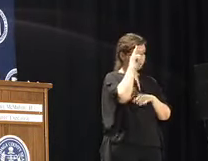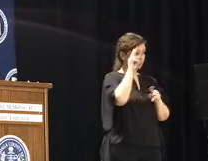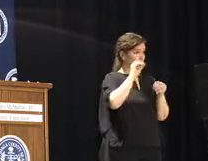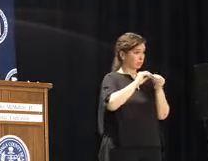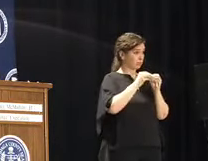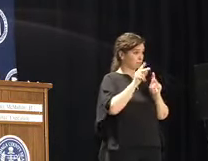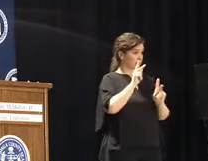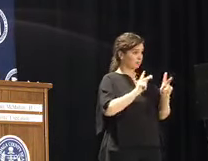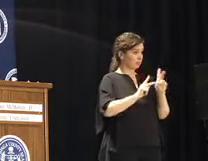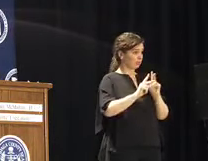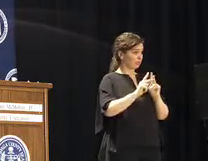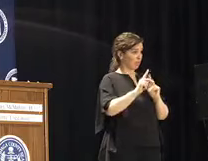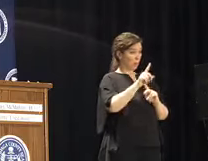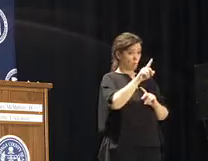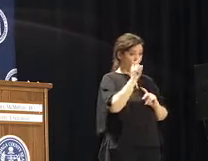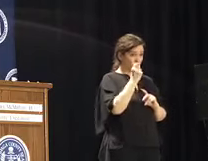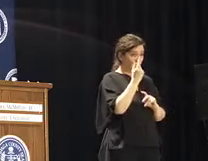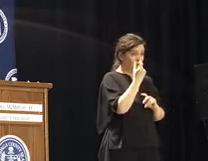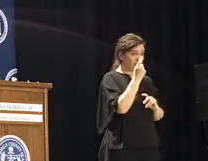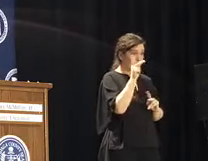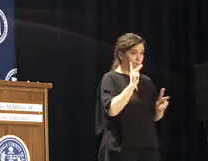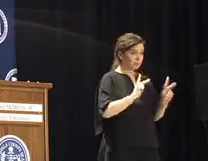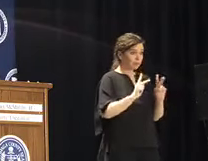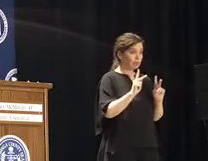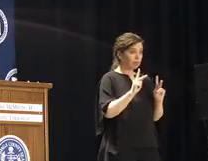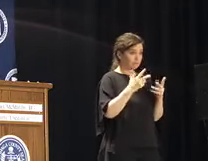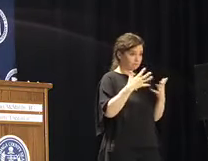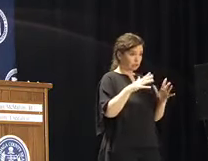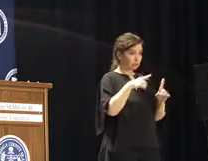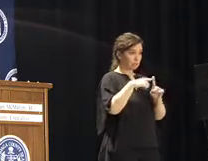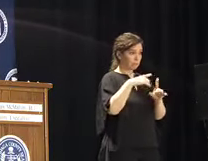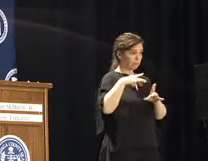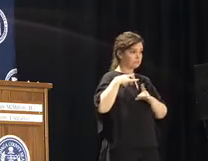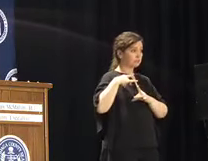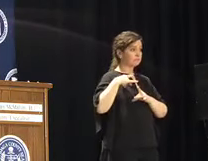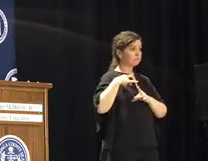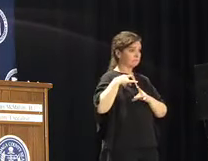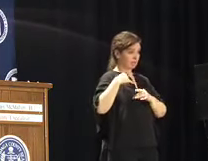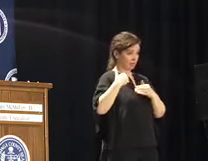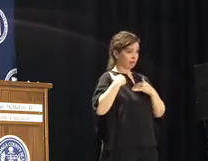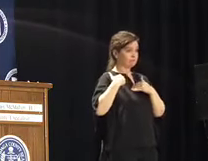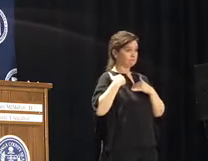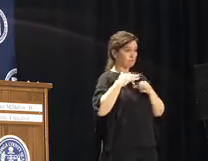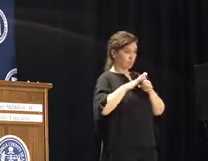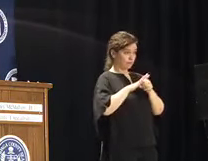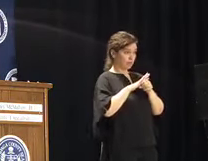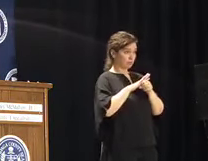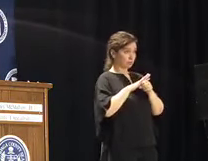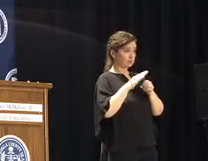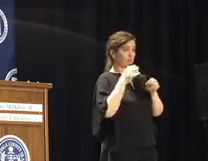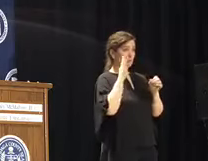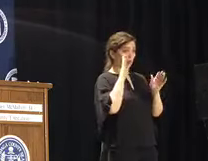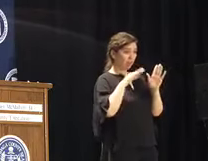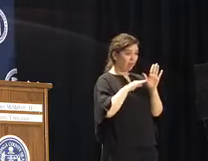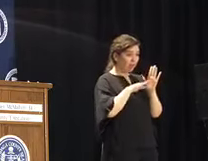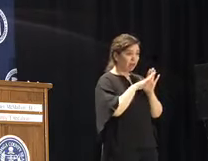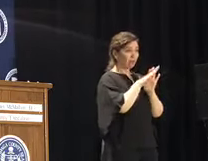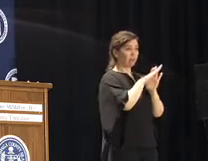from that as to which curve we're headed toward, a spike or a flattened one